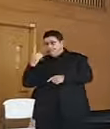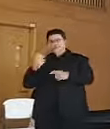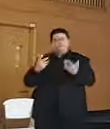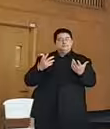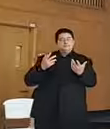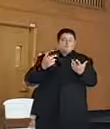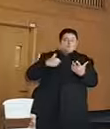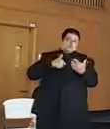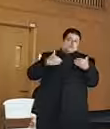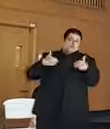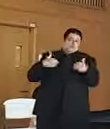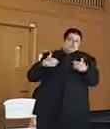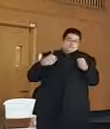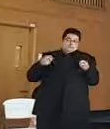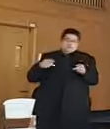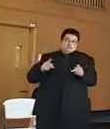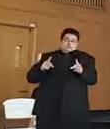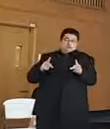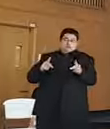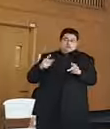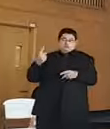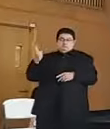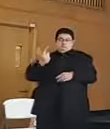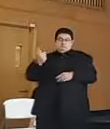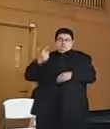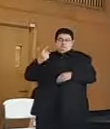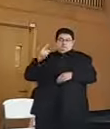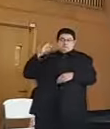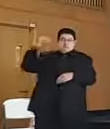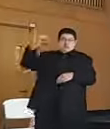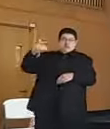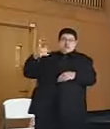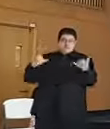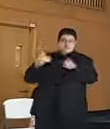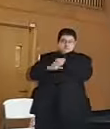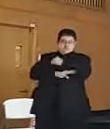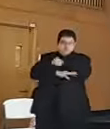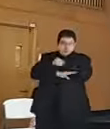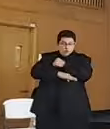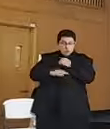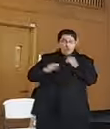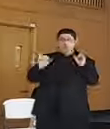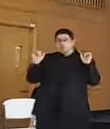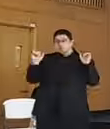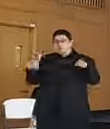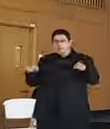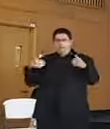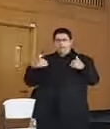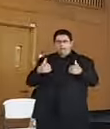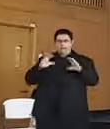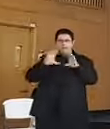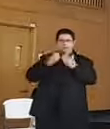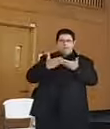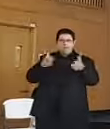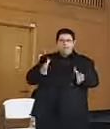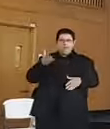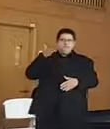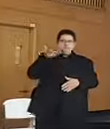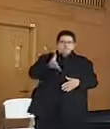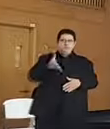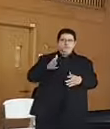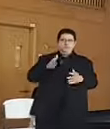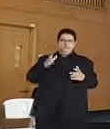have a chance that sometime this fall, kids will have a chance to be in an in-school setting. We have a chance to keep our businesses